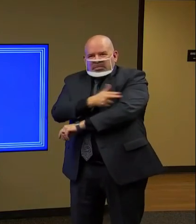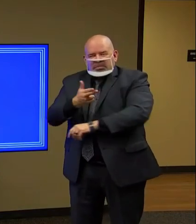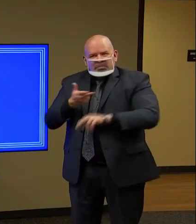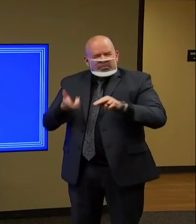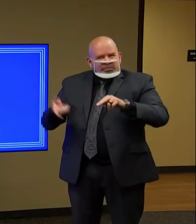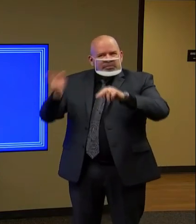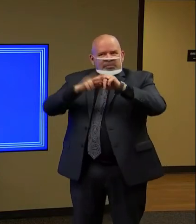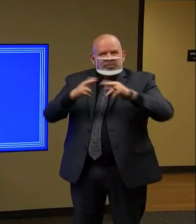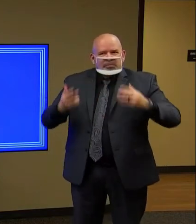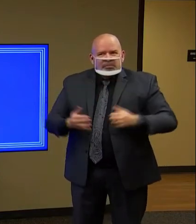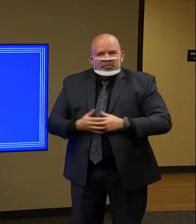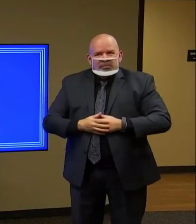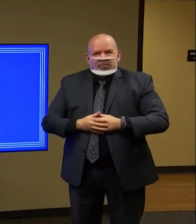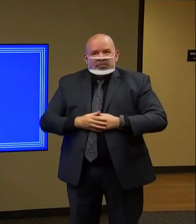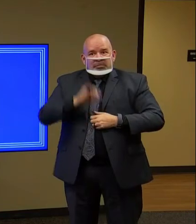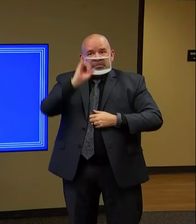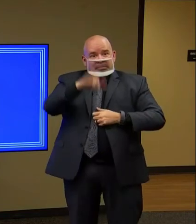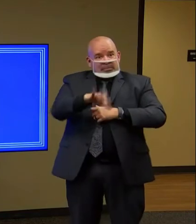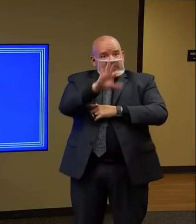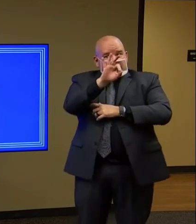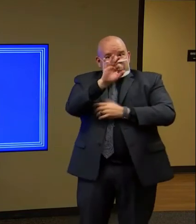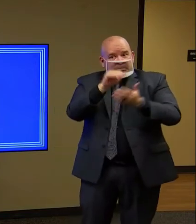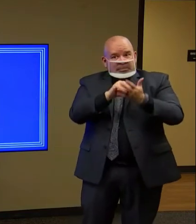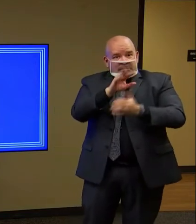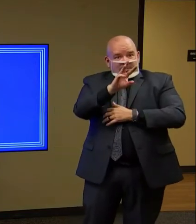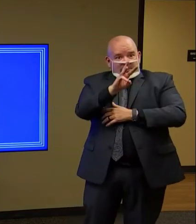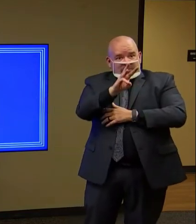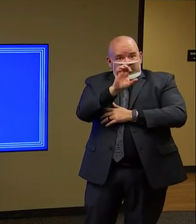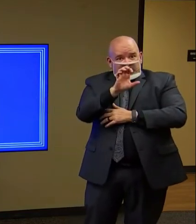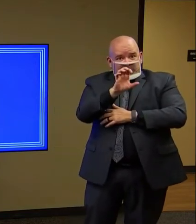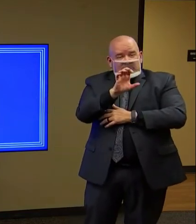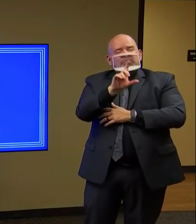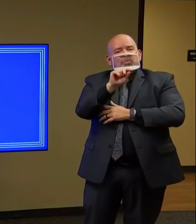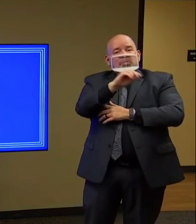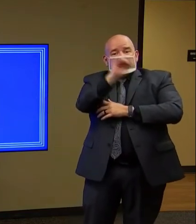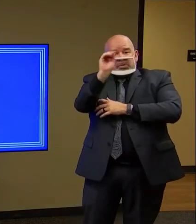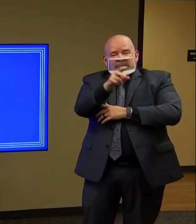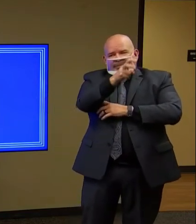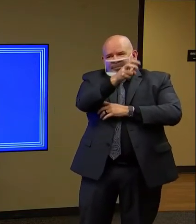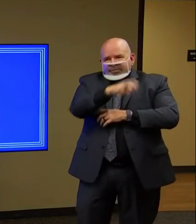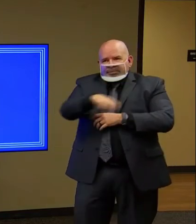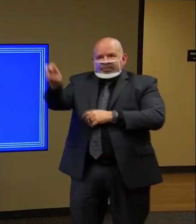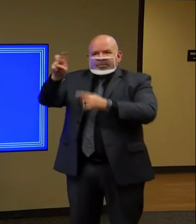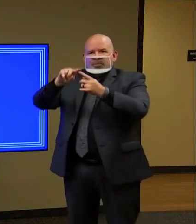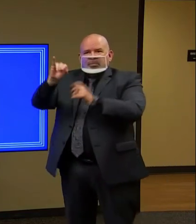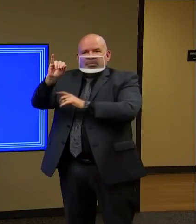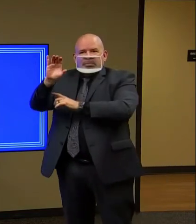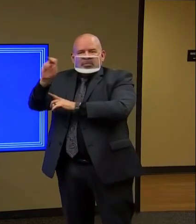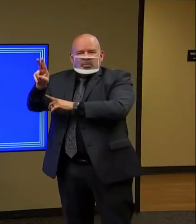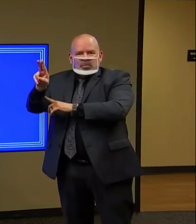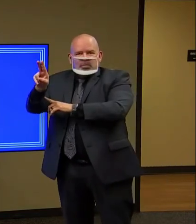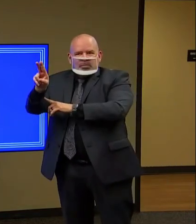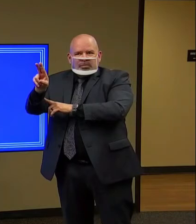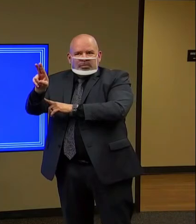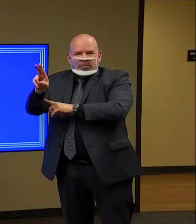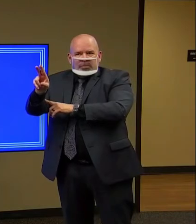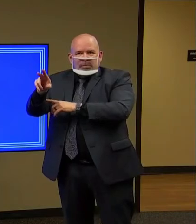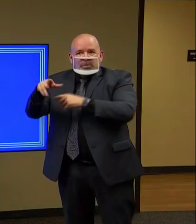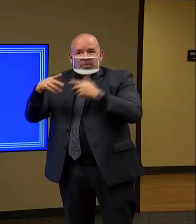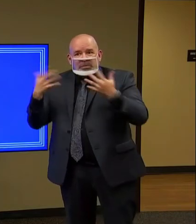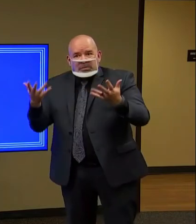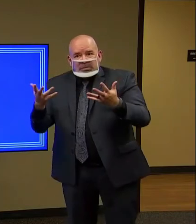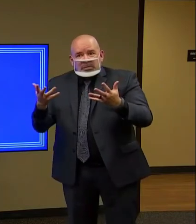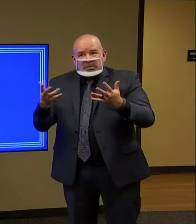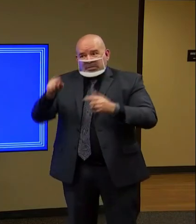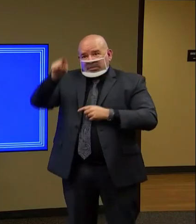in the hospital statistically will end up in the ICU, and 25 to 50% of those folks will